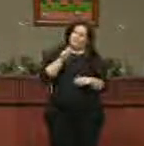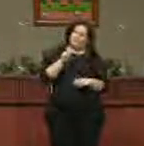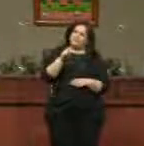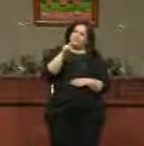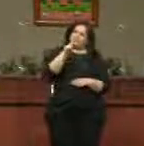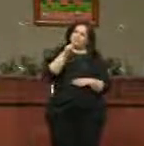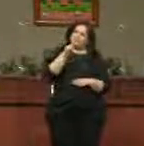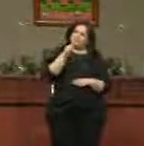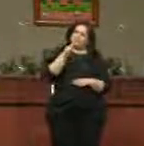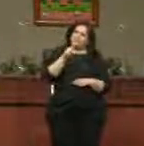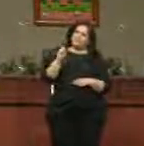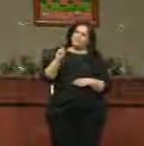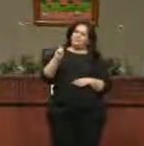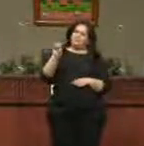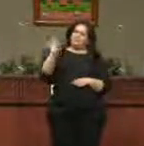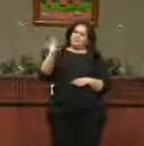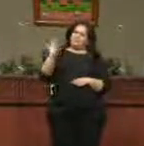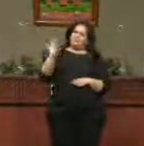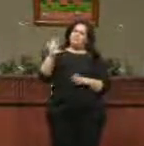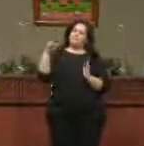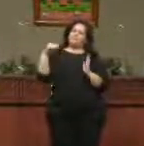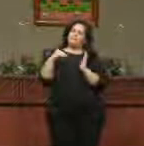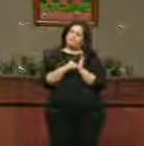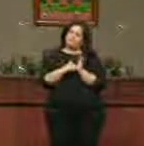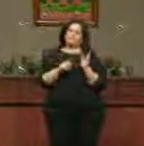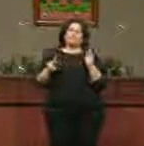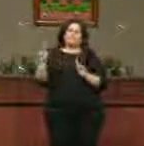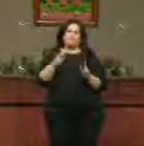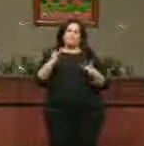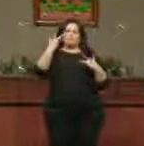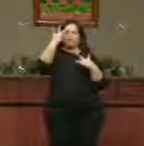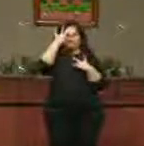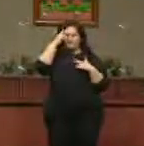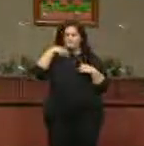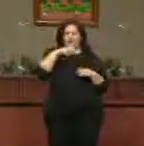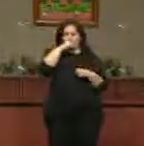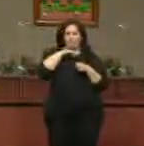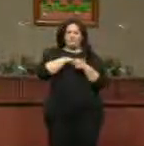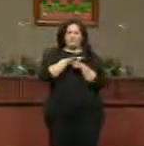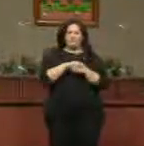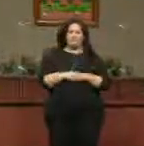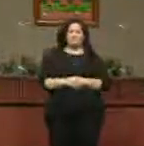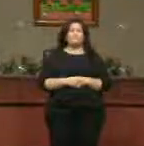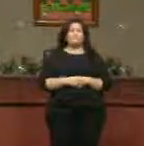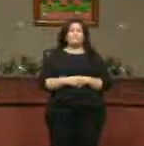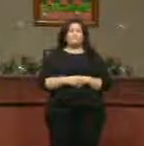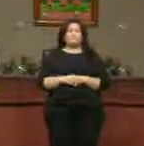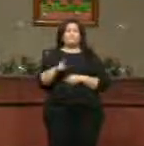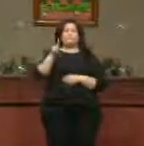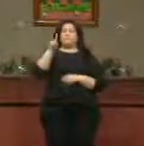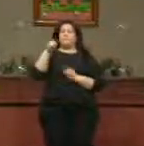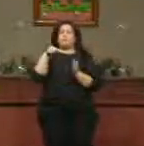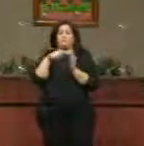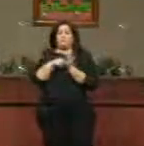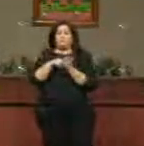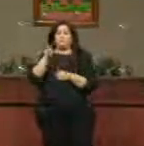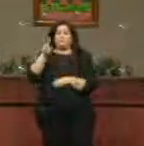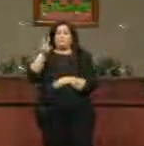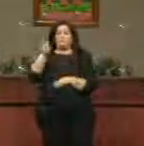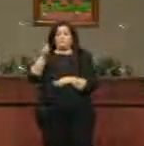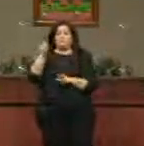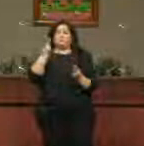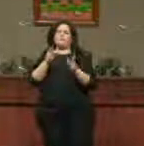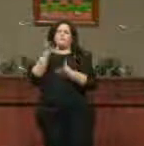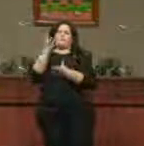109,650 positive cases. 1,000 30 residents have died